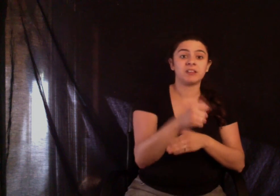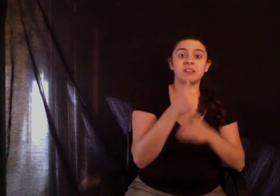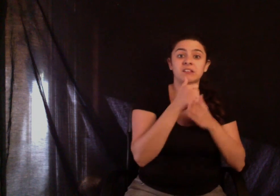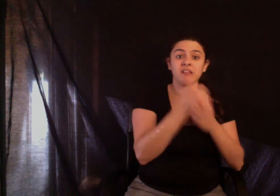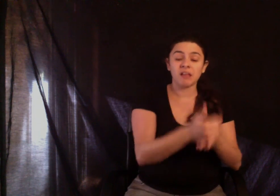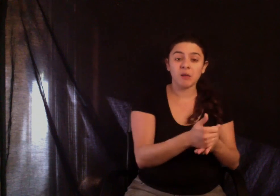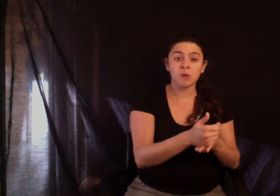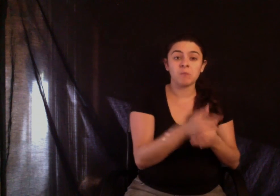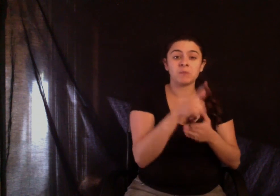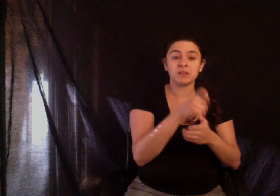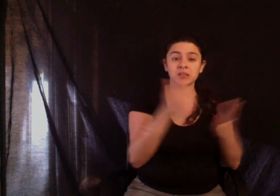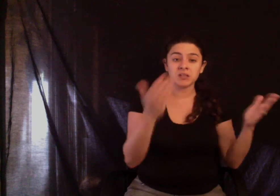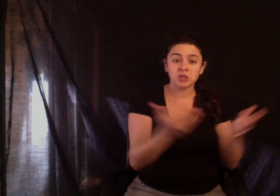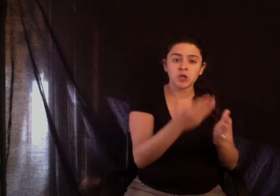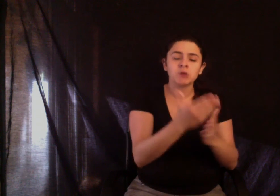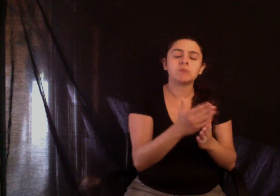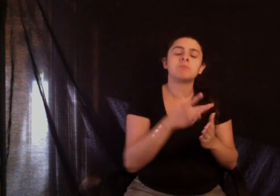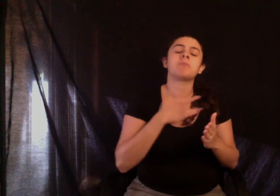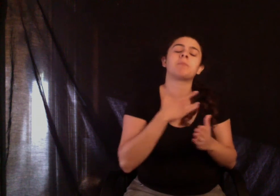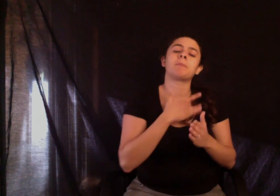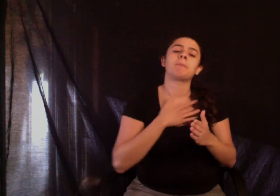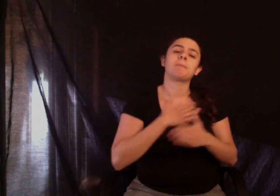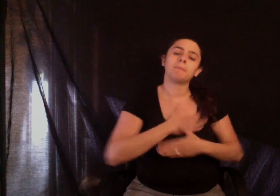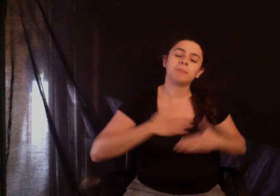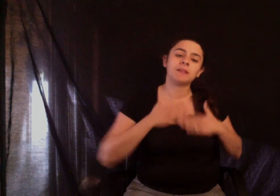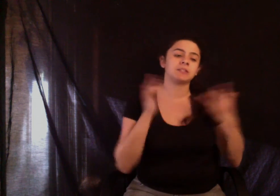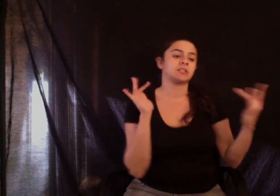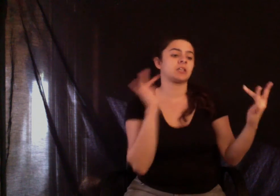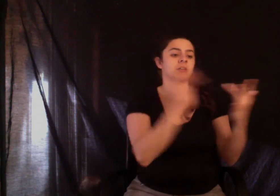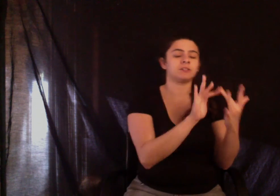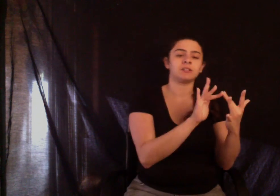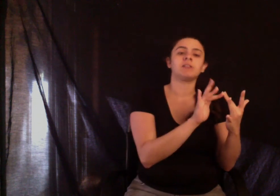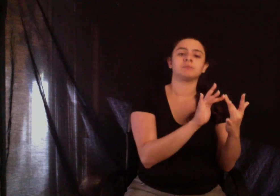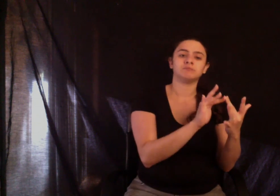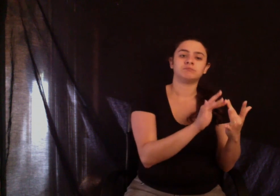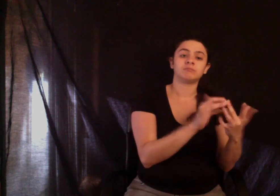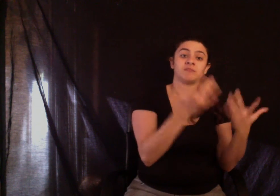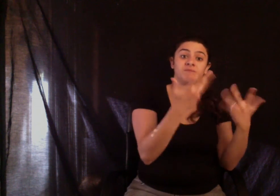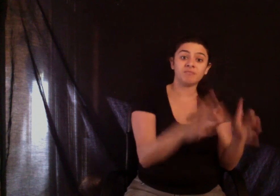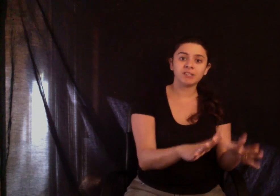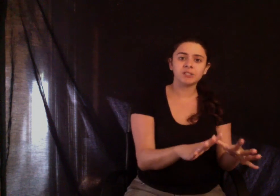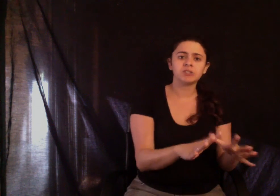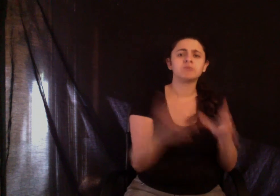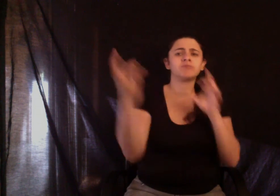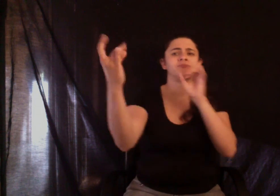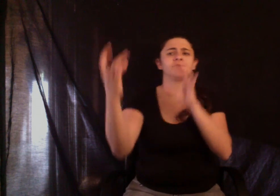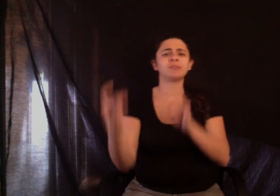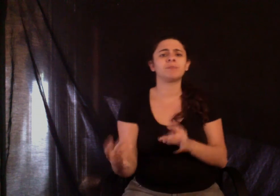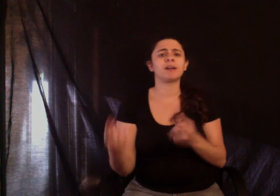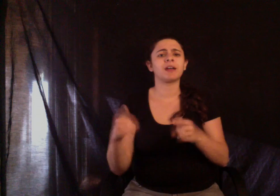encouragement. Then, let us know what happened on the r/upvoted community. So, a Redditor who goes by Lazy Jim,